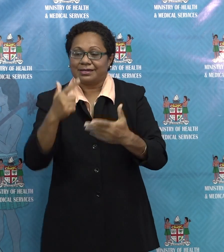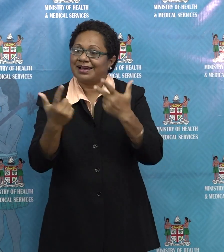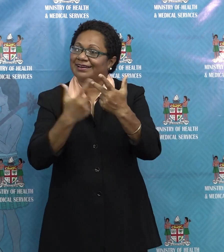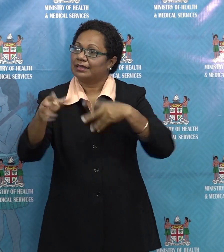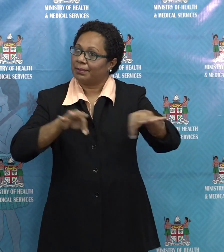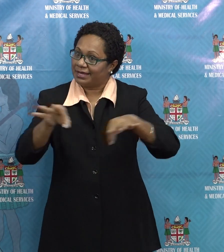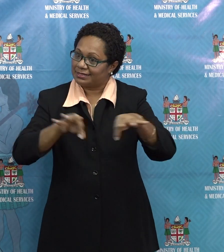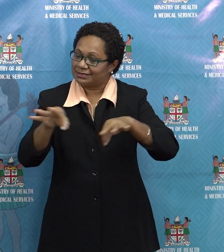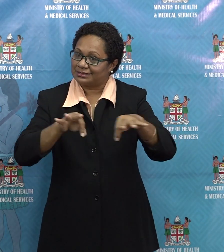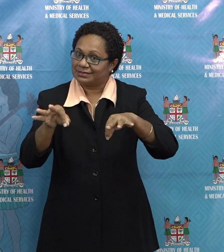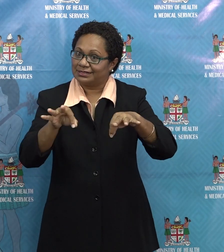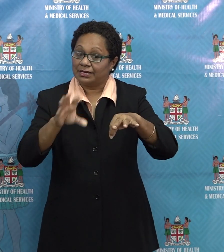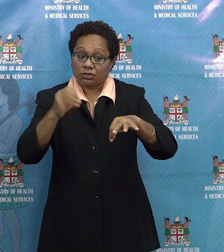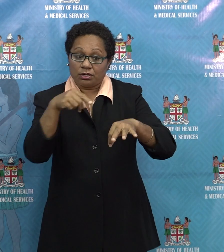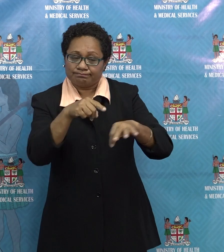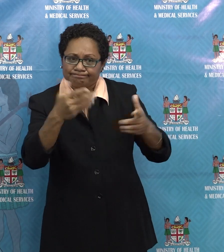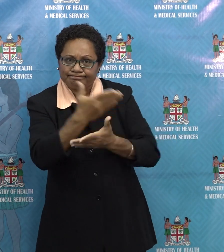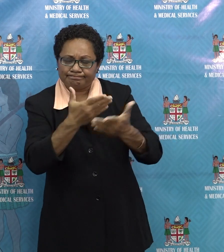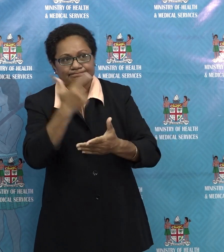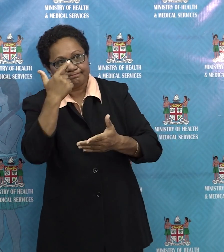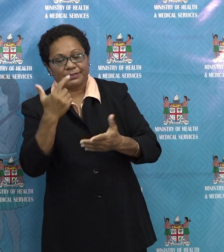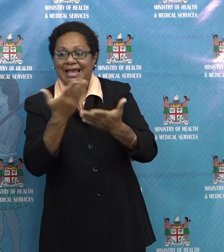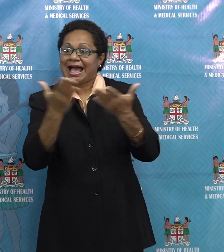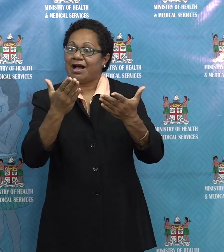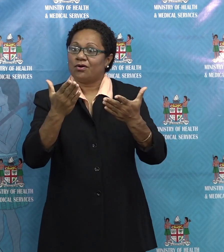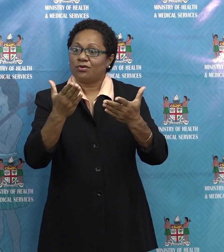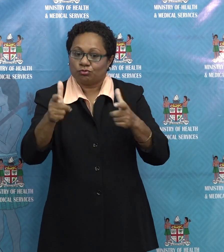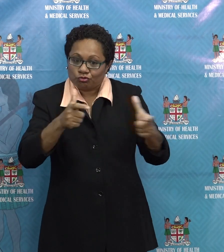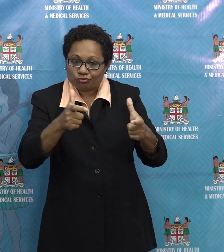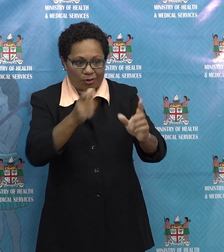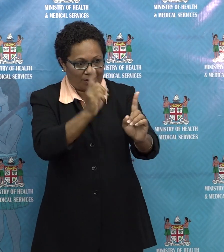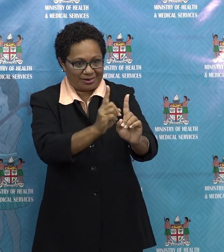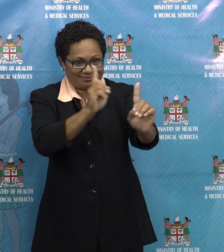They're sorting out a way that allows us to manage lines, manage queues,